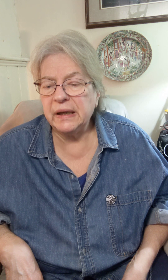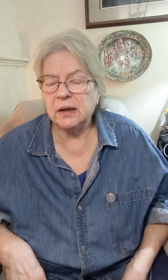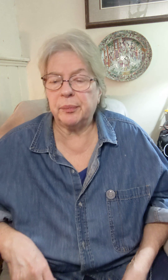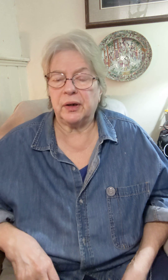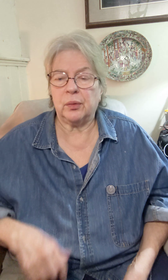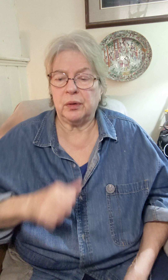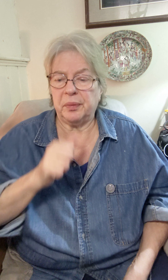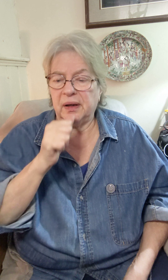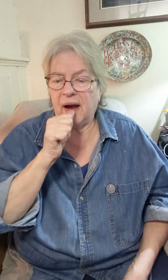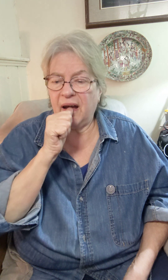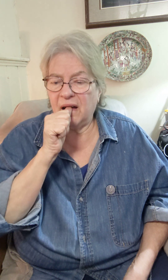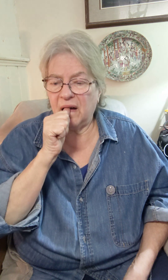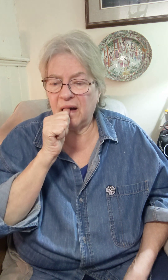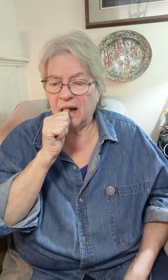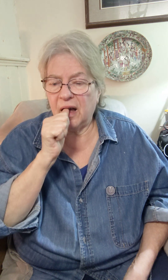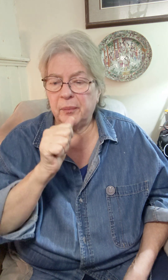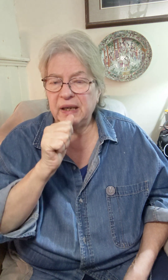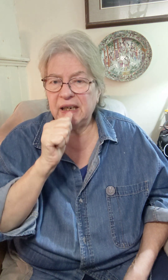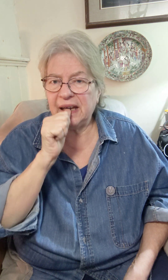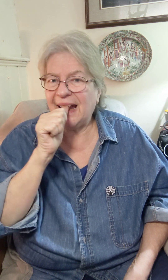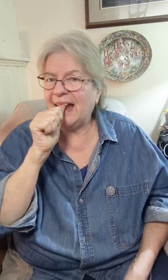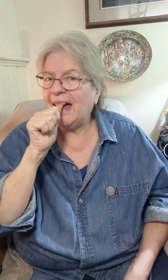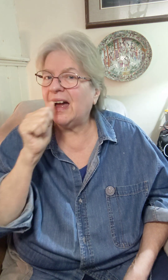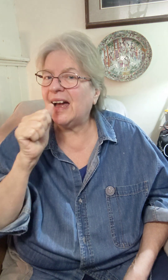Peanut butter would be peanut